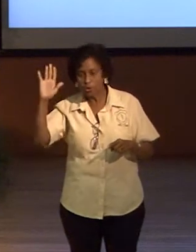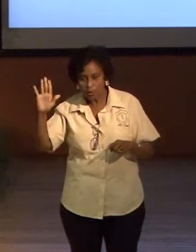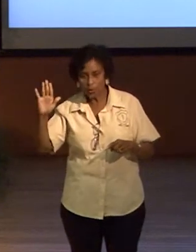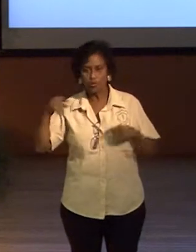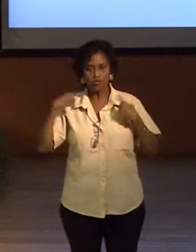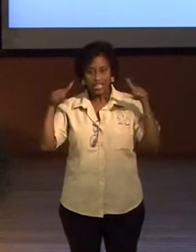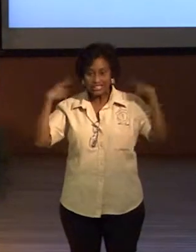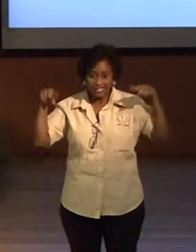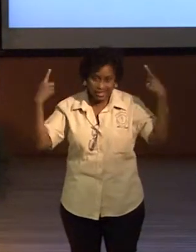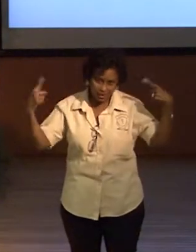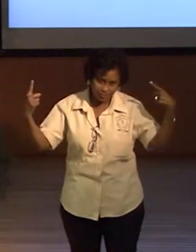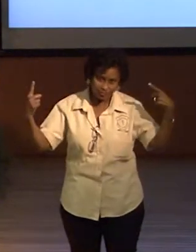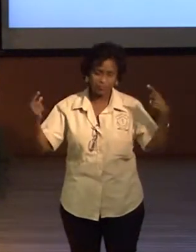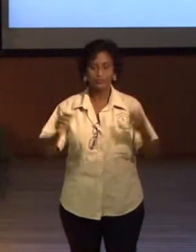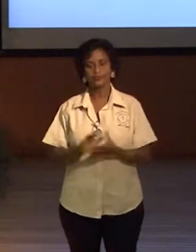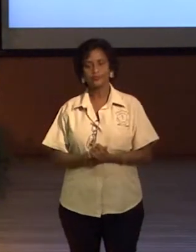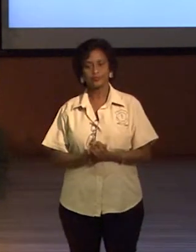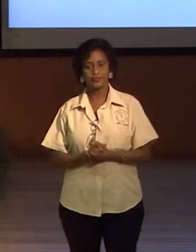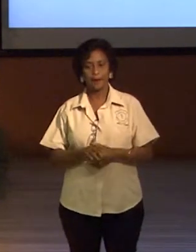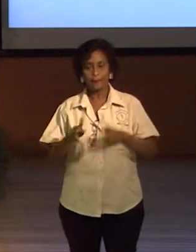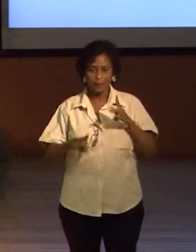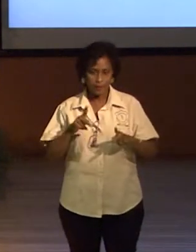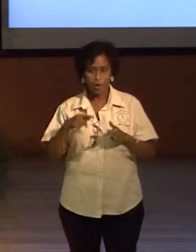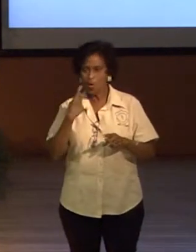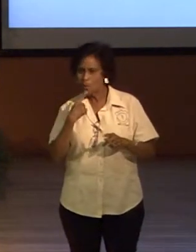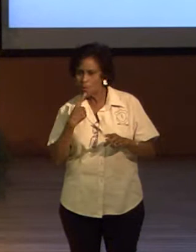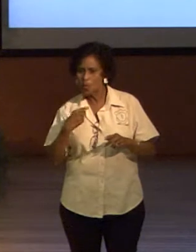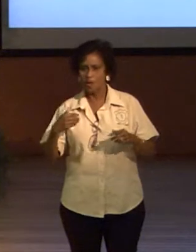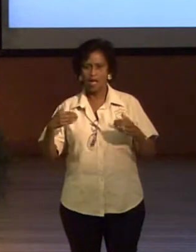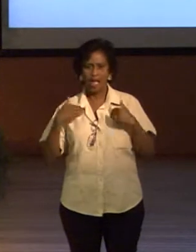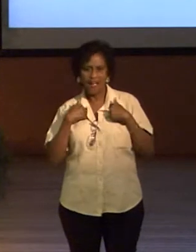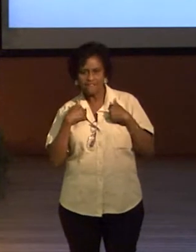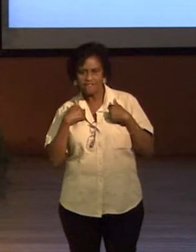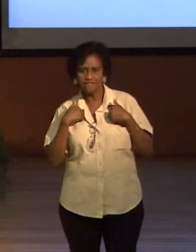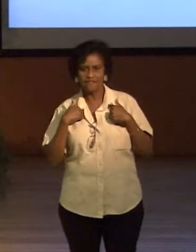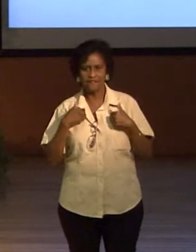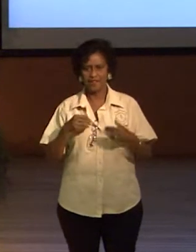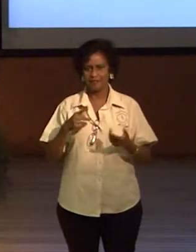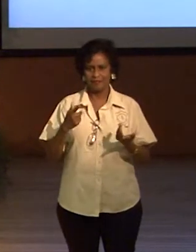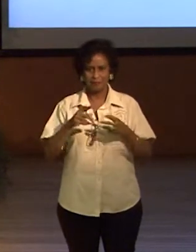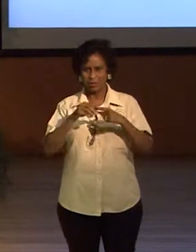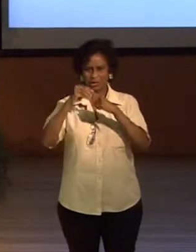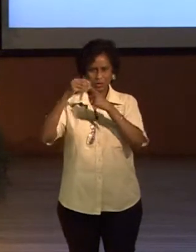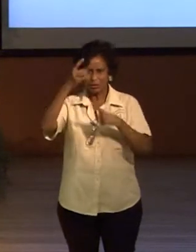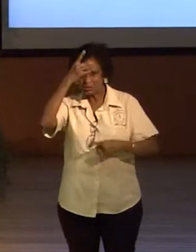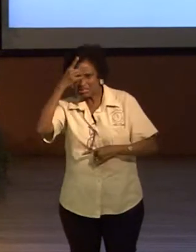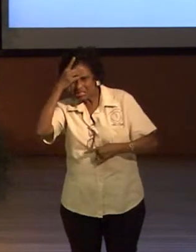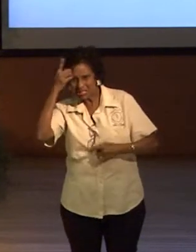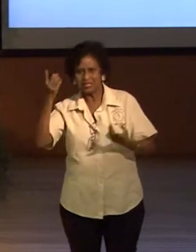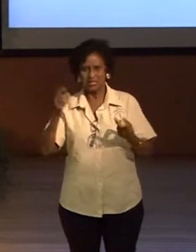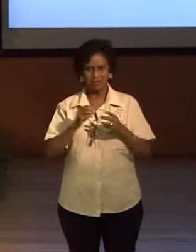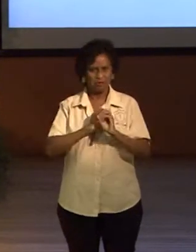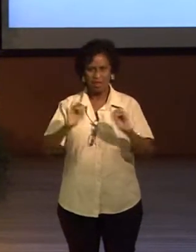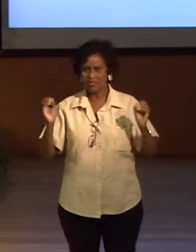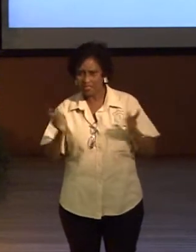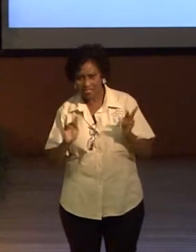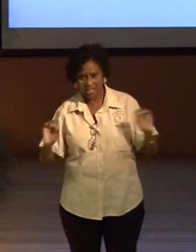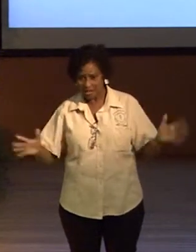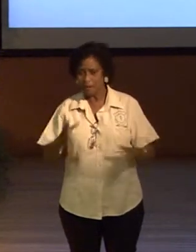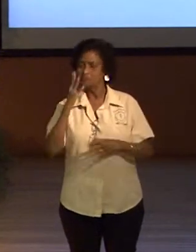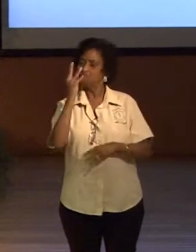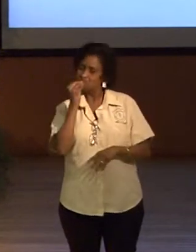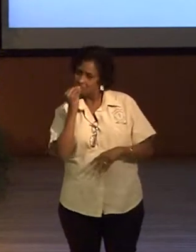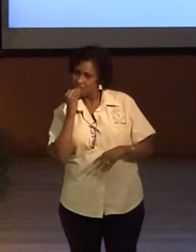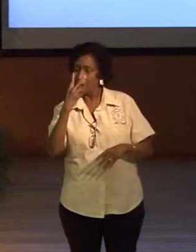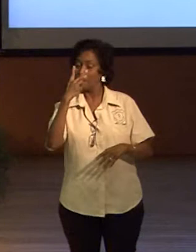persons, persons afflicted with any infectious or dangerous infectious disease, persons who are dumb, blind, or otherwise